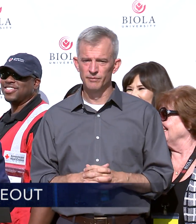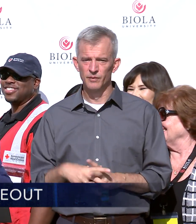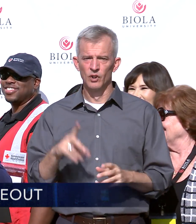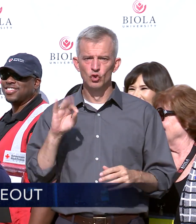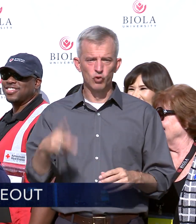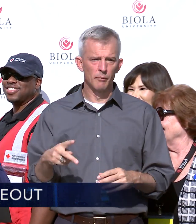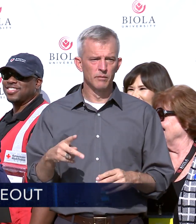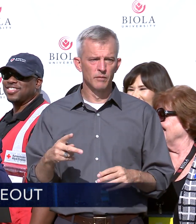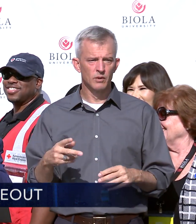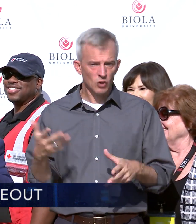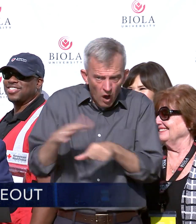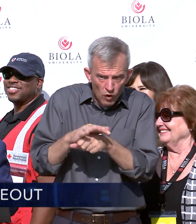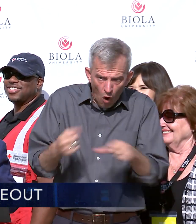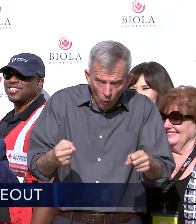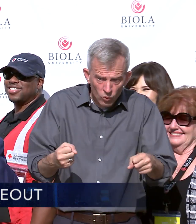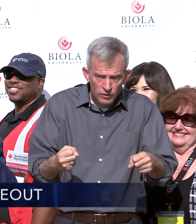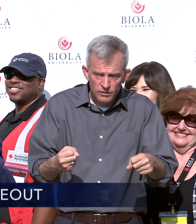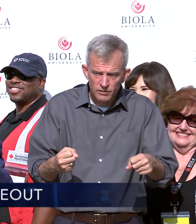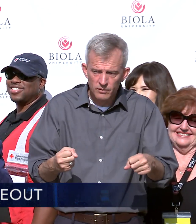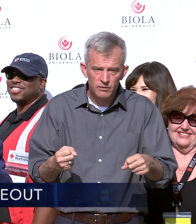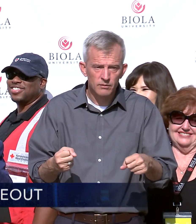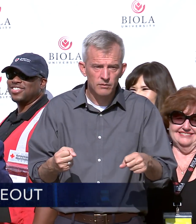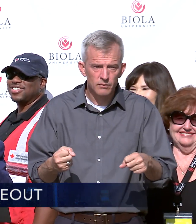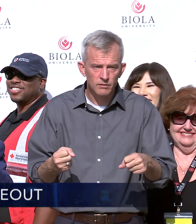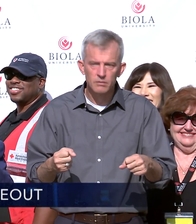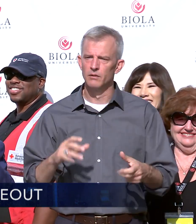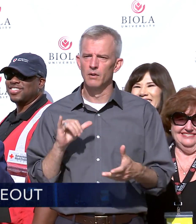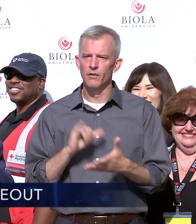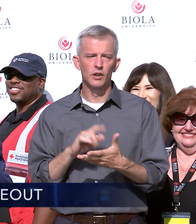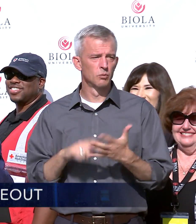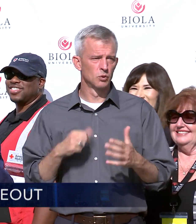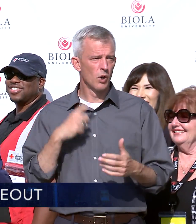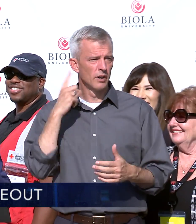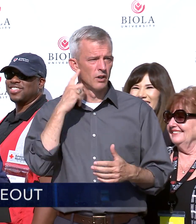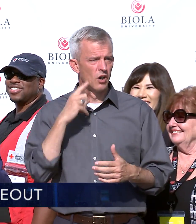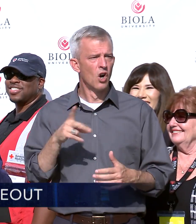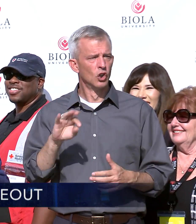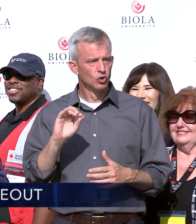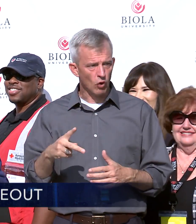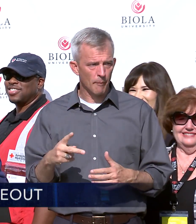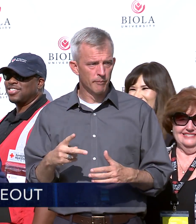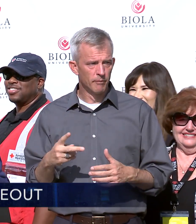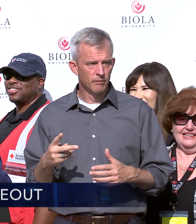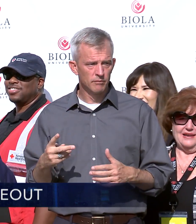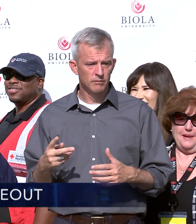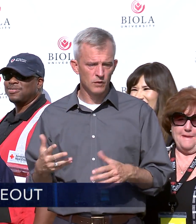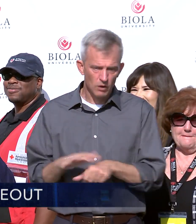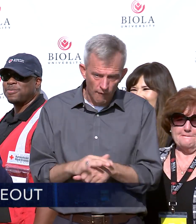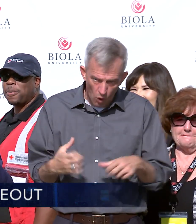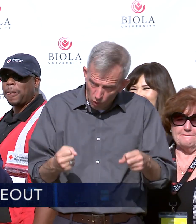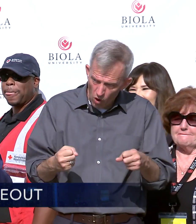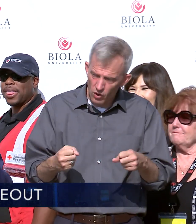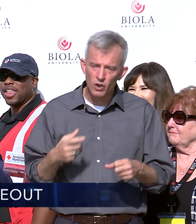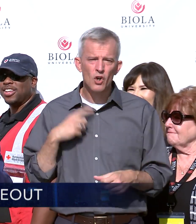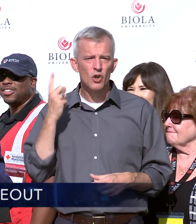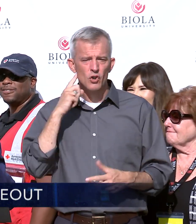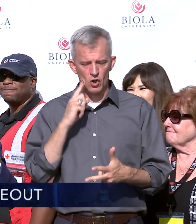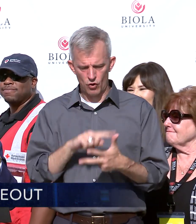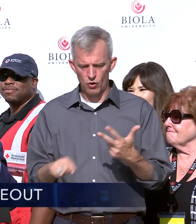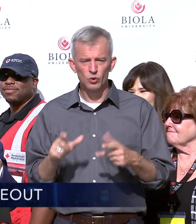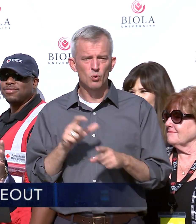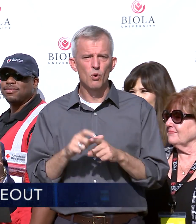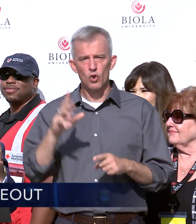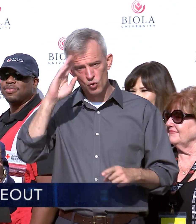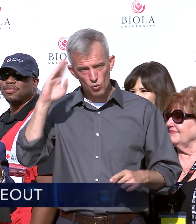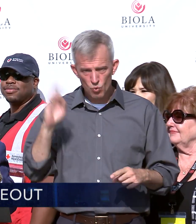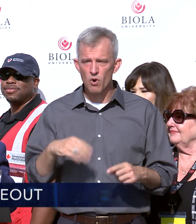Drop, cover, hold. That's what you want to hear. Drop, cover, hold on. You hear those words, you know